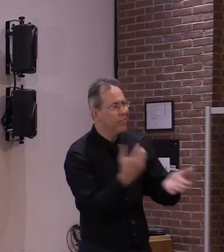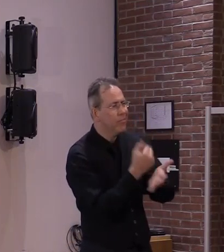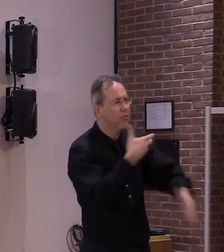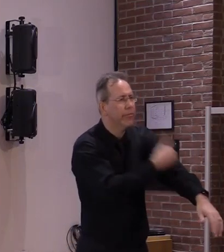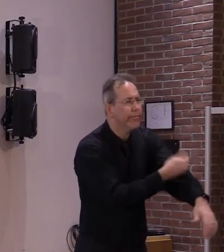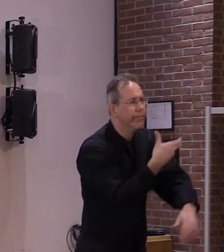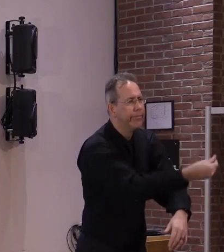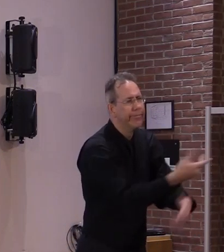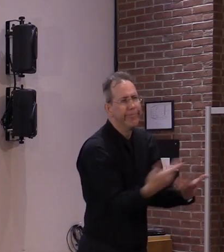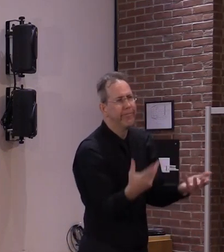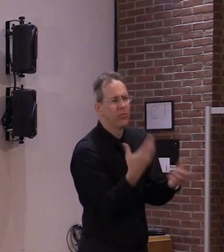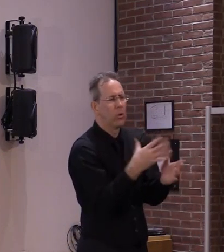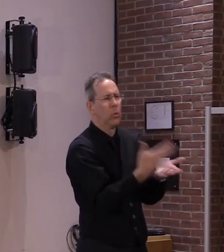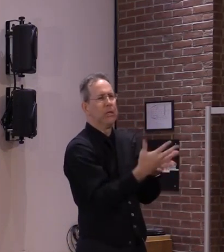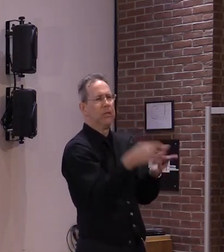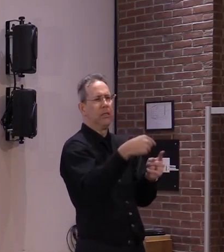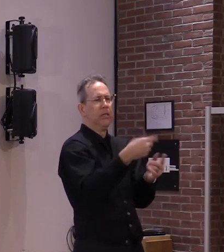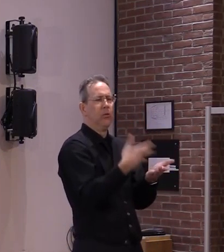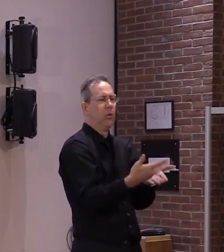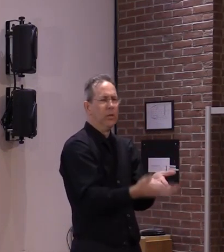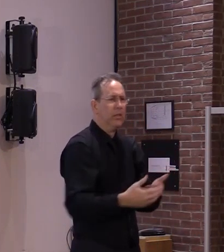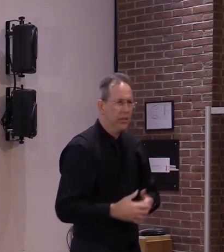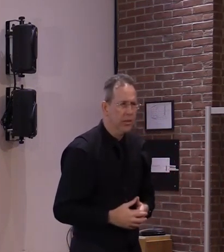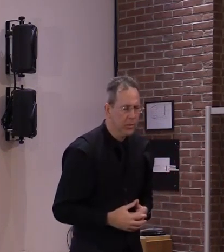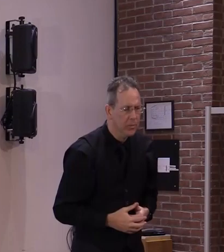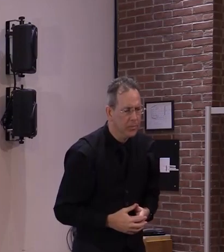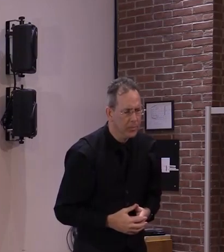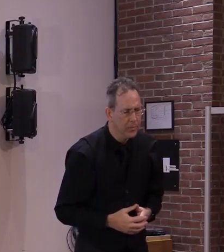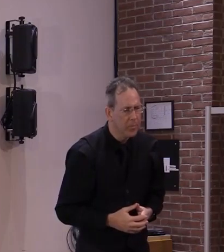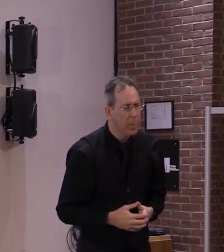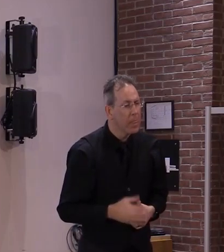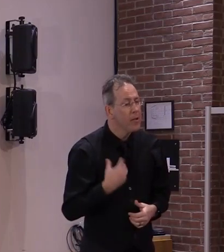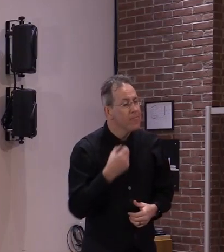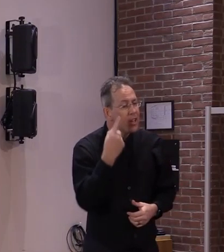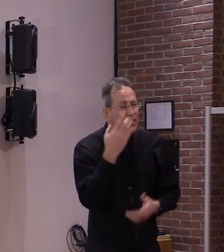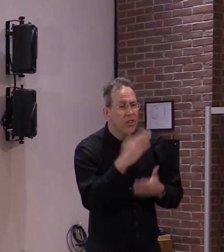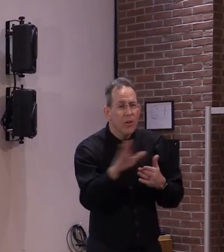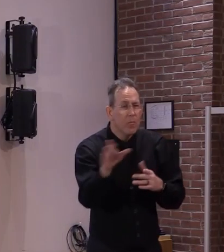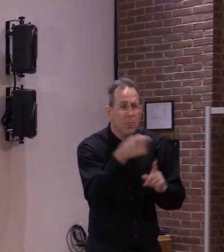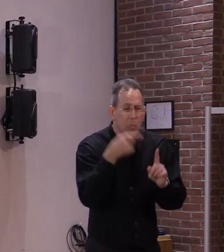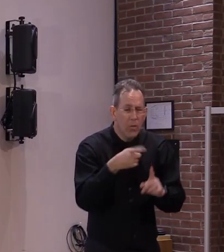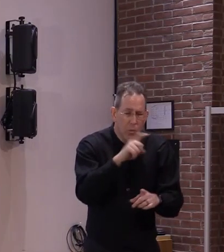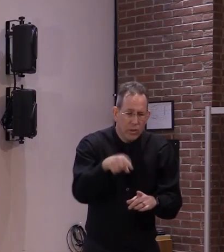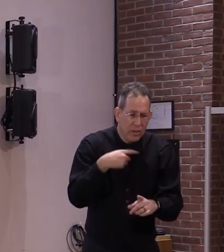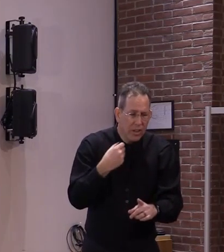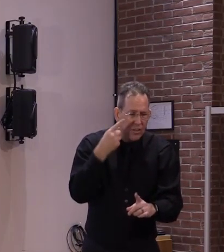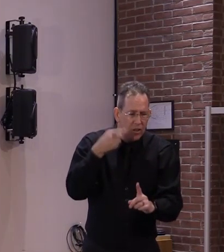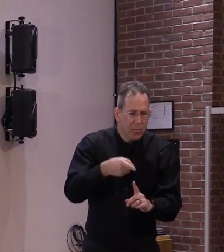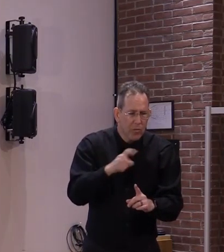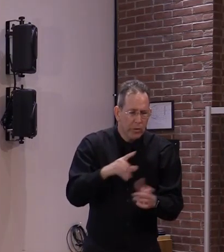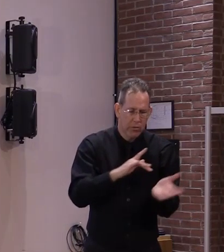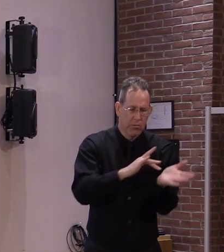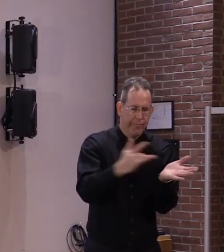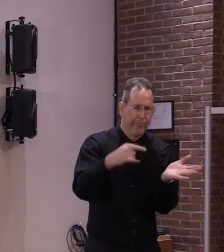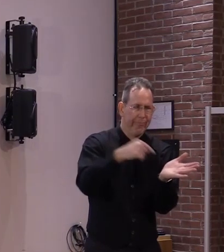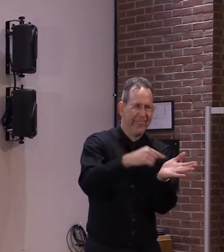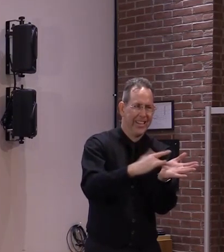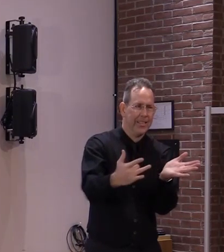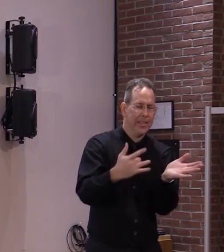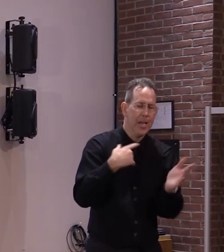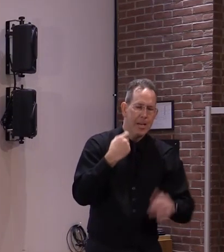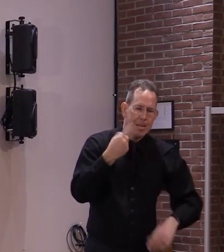Maybe. And but I'm confident that we're starting to crack down on that in a way that's meaningful now.